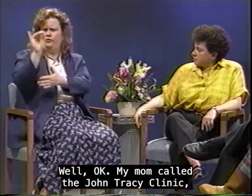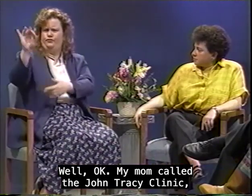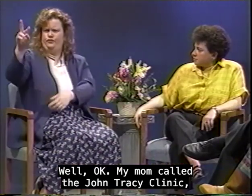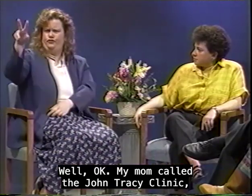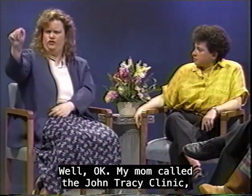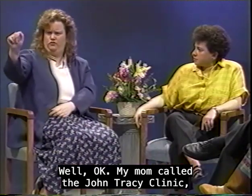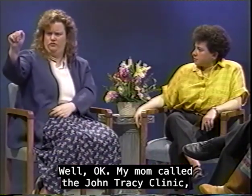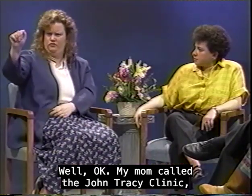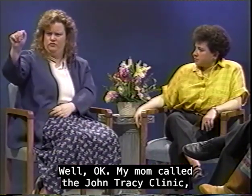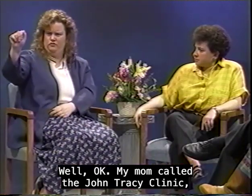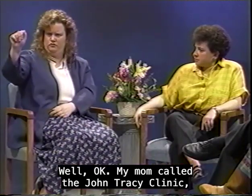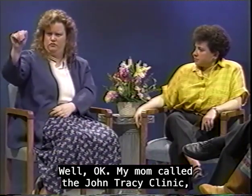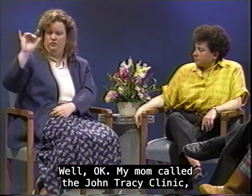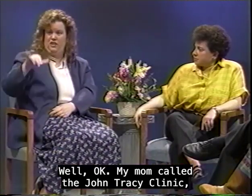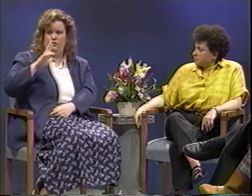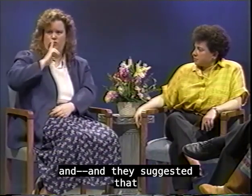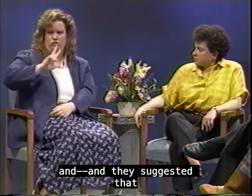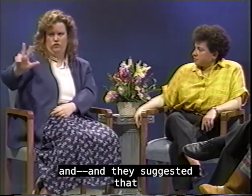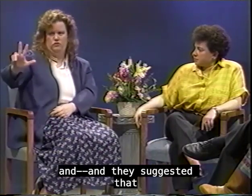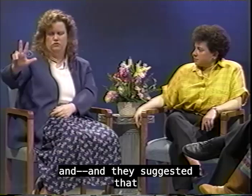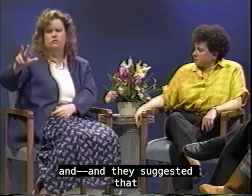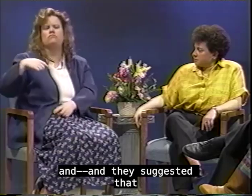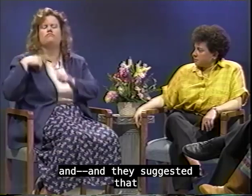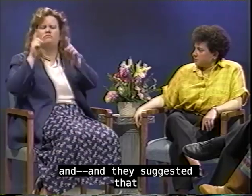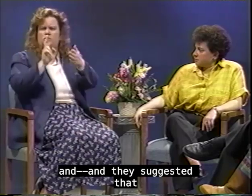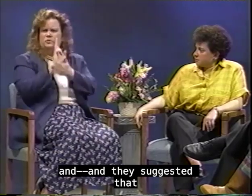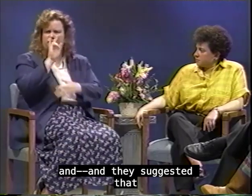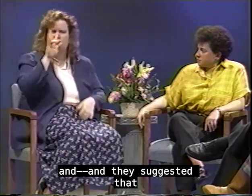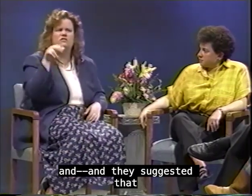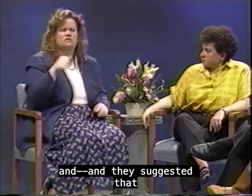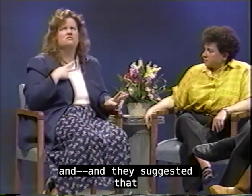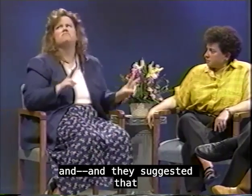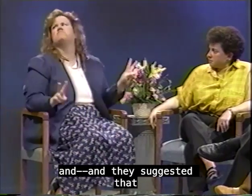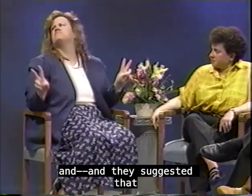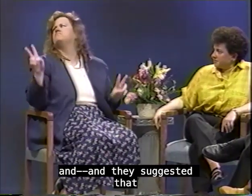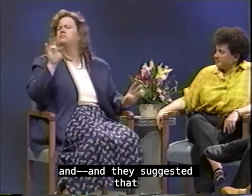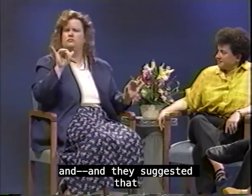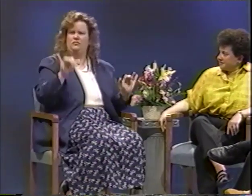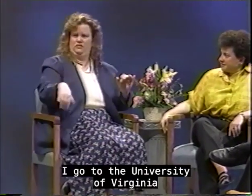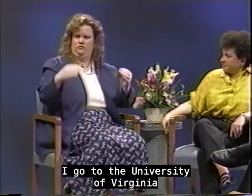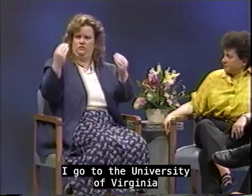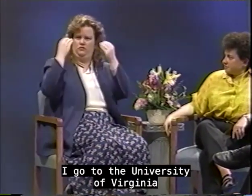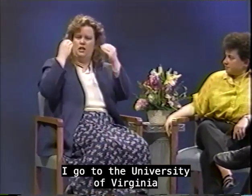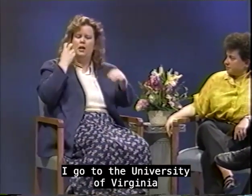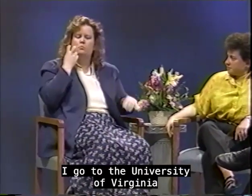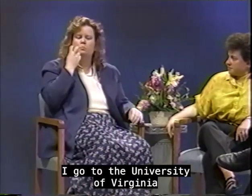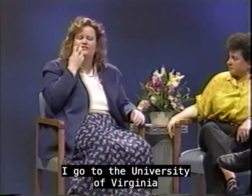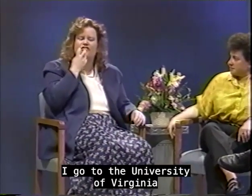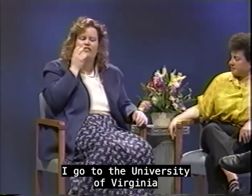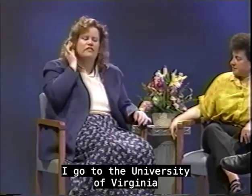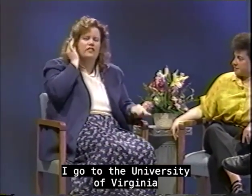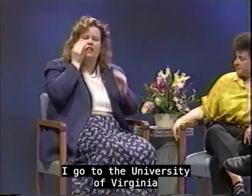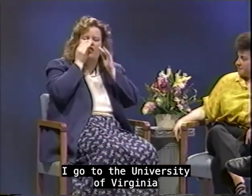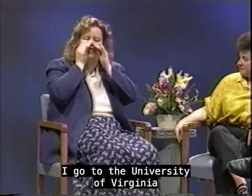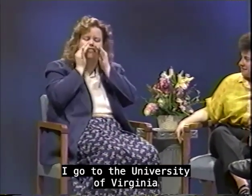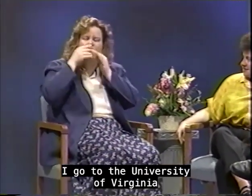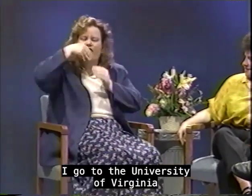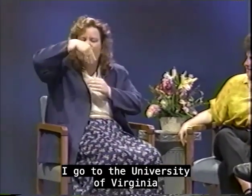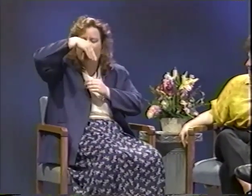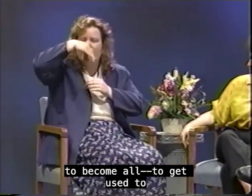John Tracy Clinic, and they suggested that I go to the University of Virginia